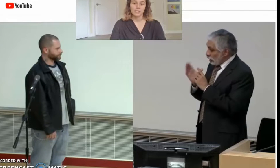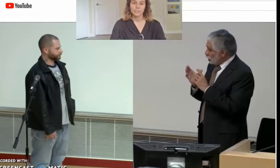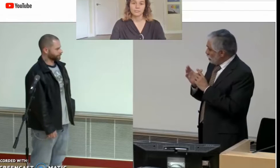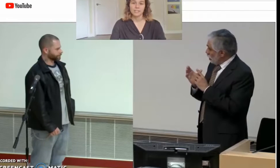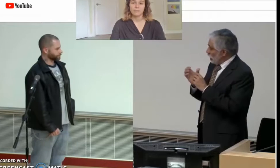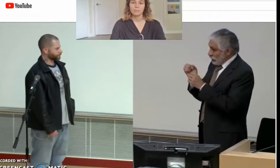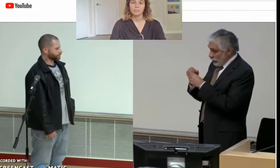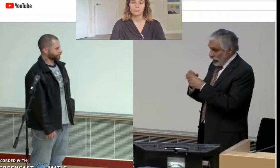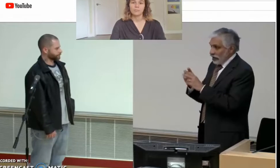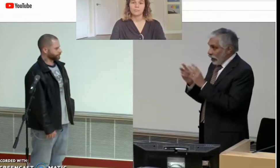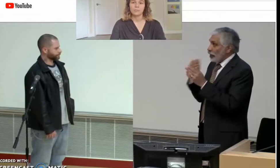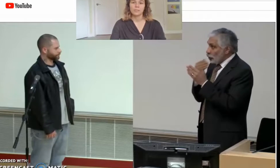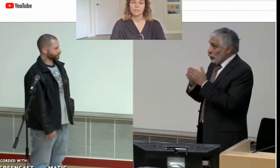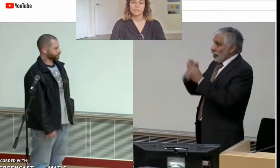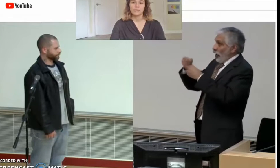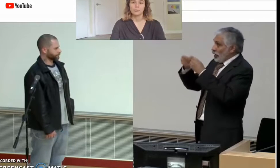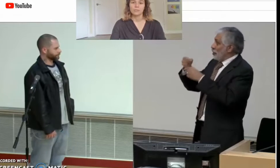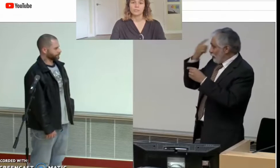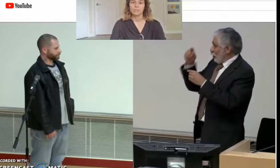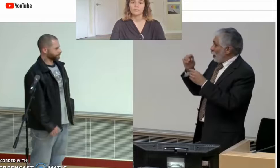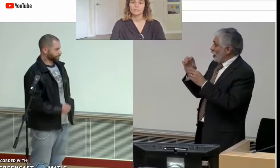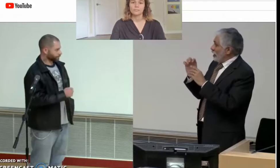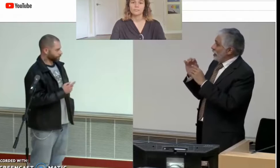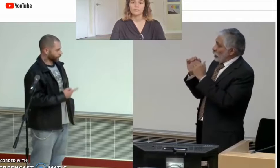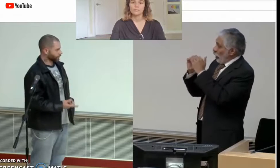especially for deaf people and deaf culture.